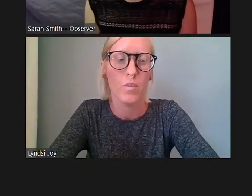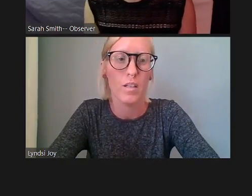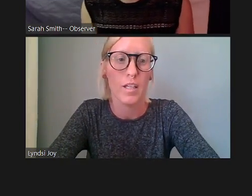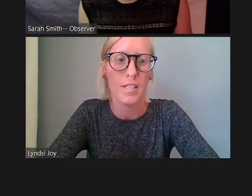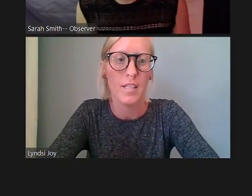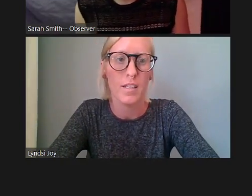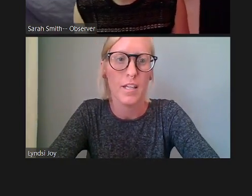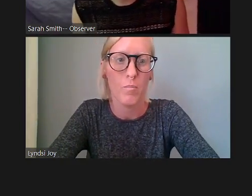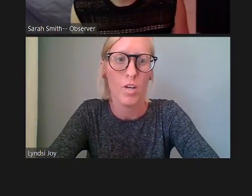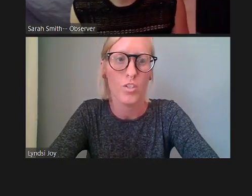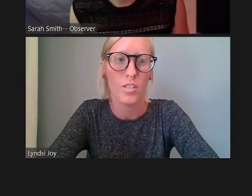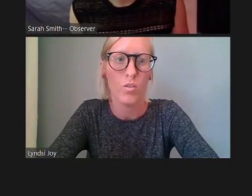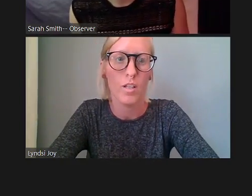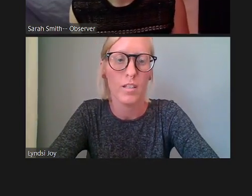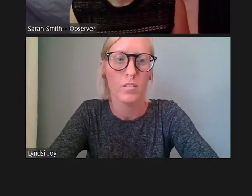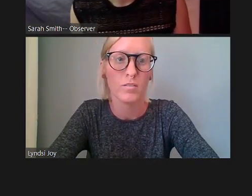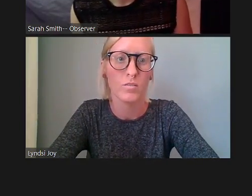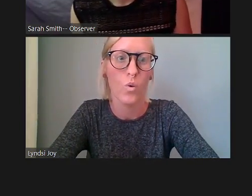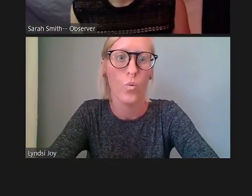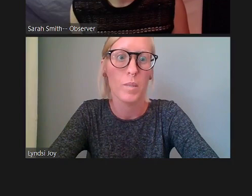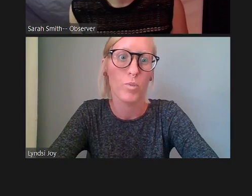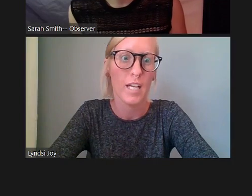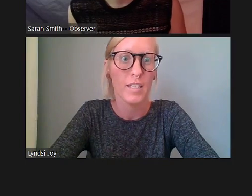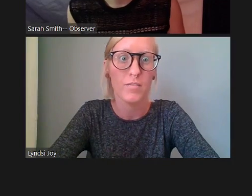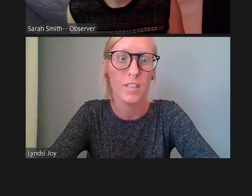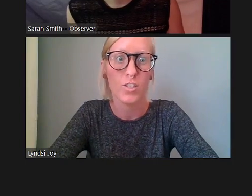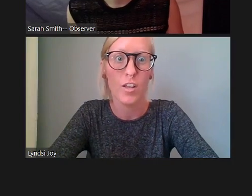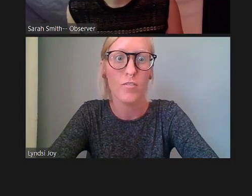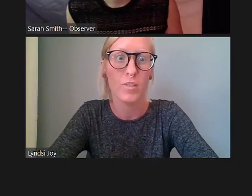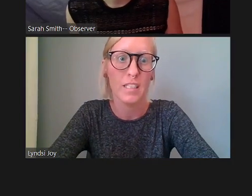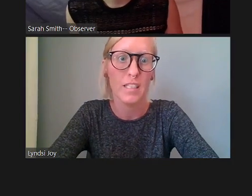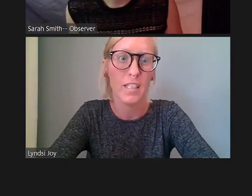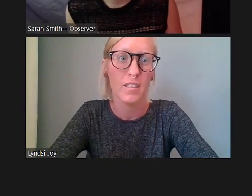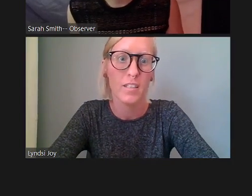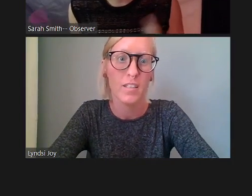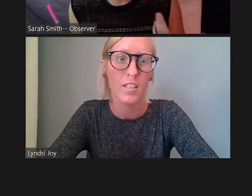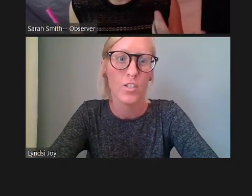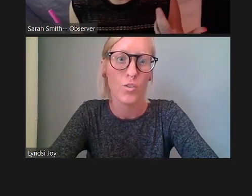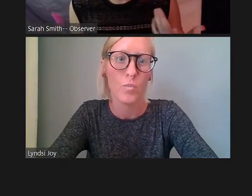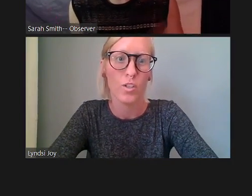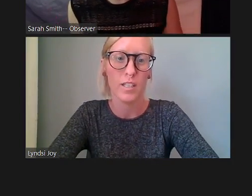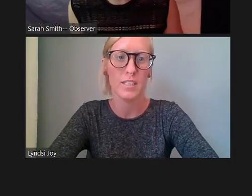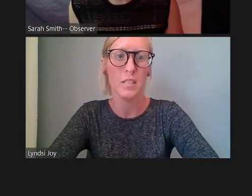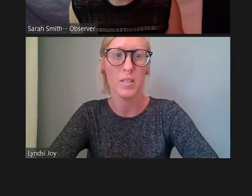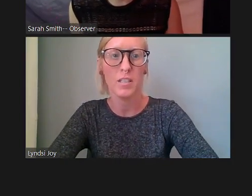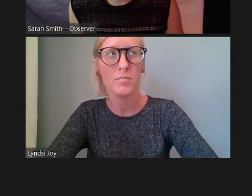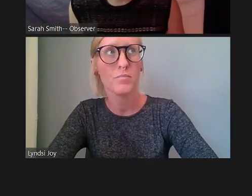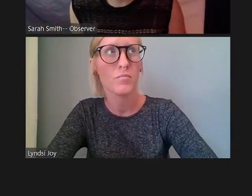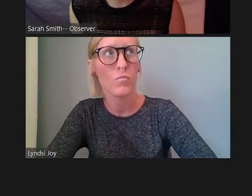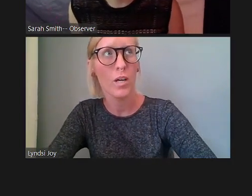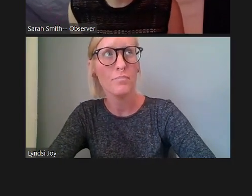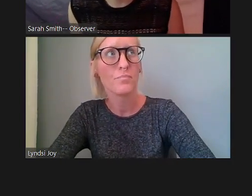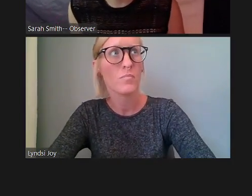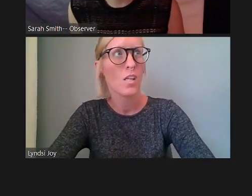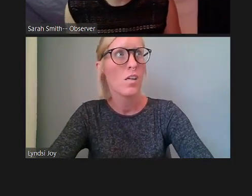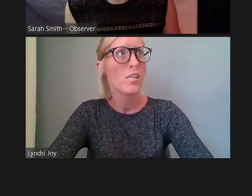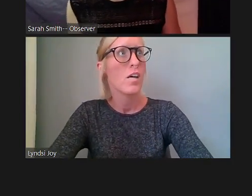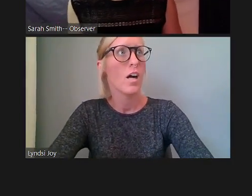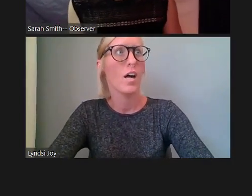better that I stay on camera just so like we can pretend to feed each other if we need it? So it's more like a teaming one.